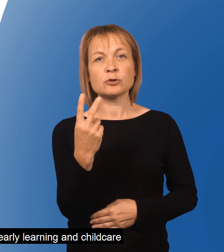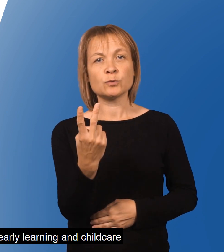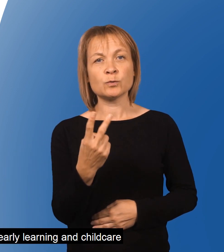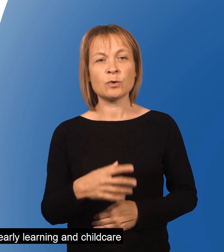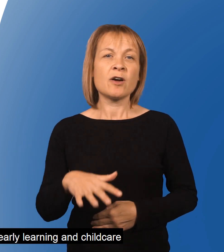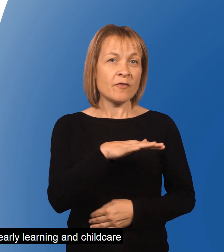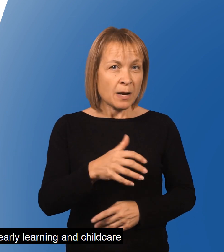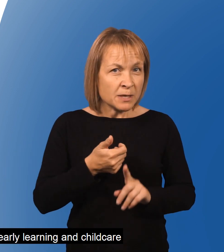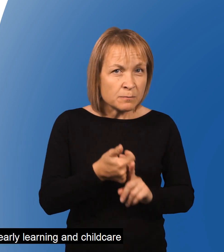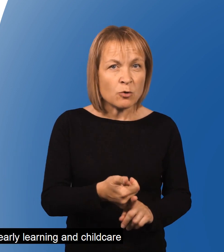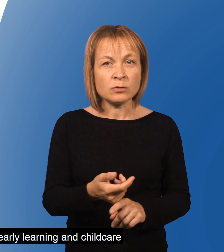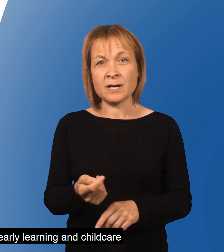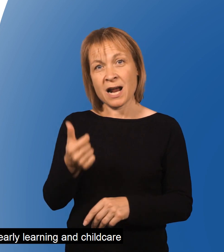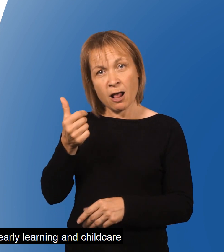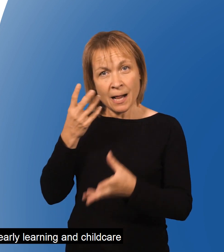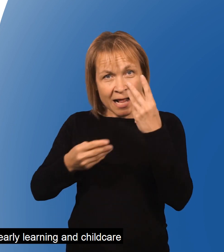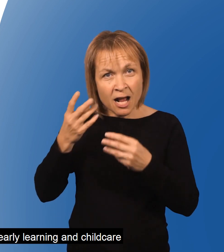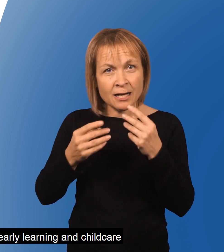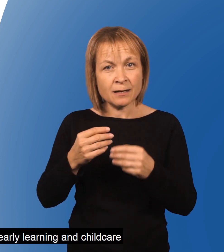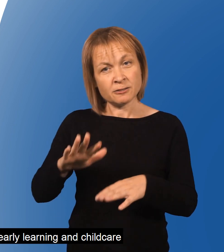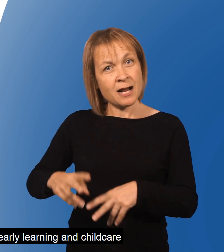4.2. Family support, early learning and childcare.